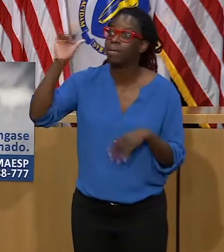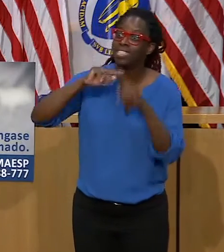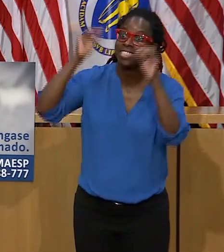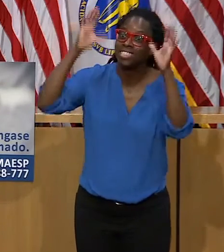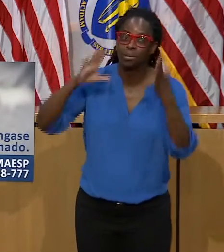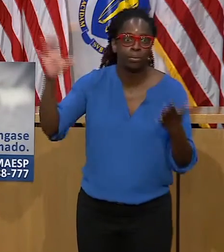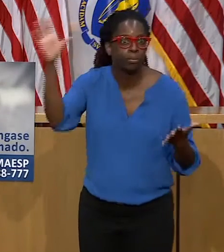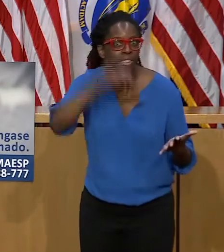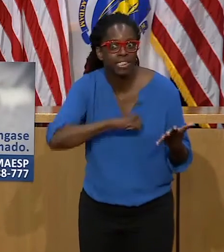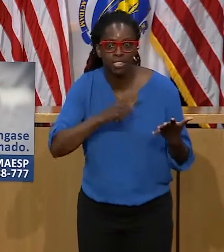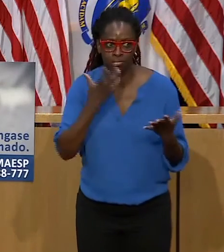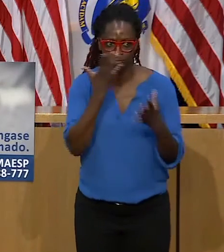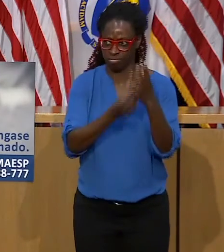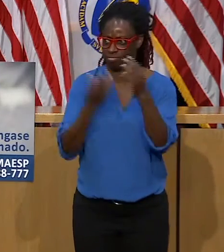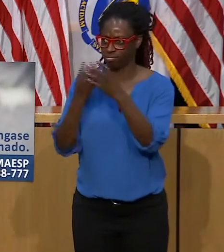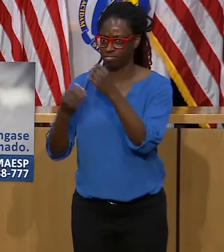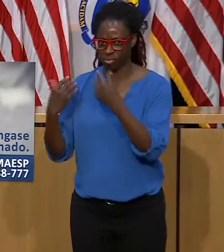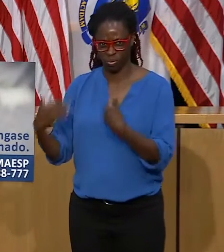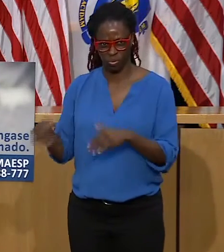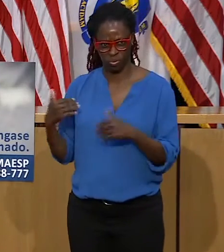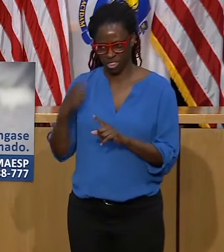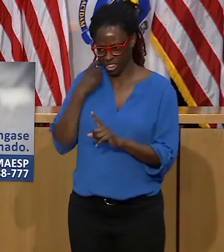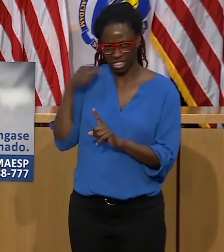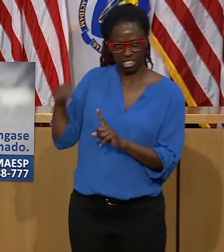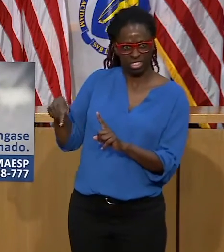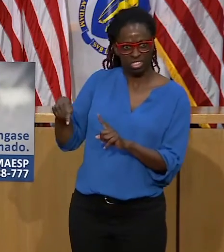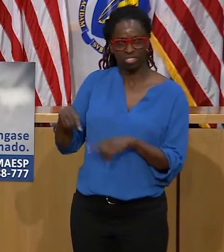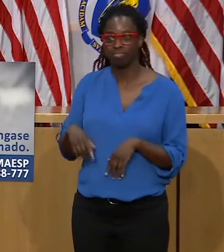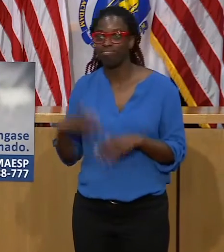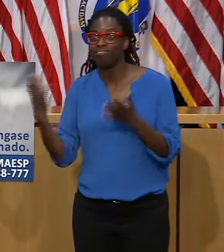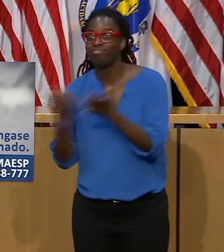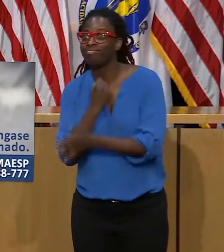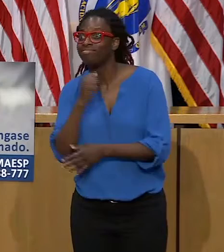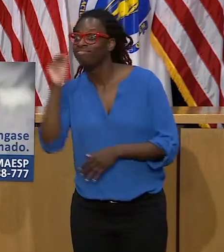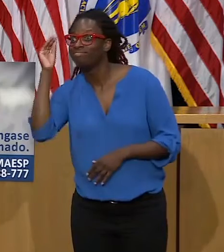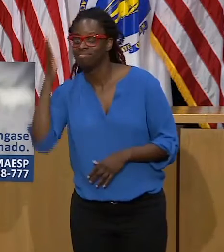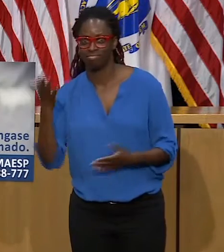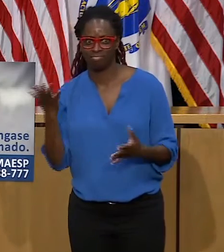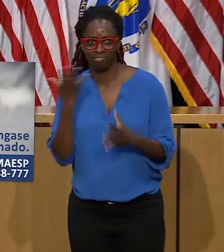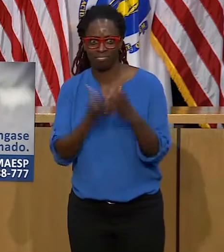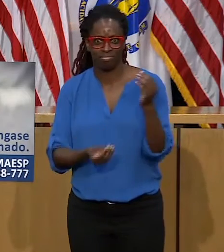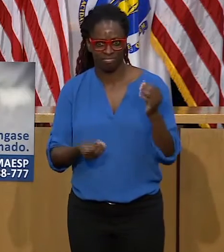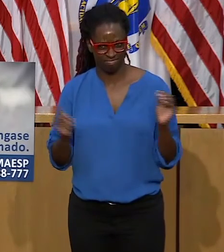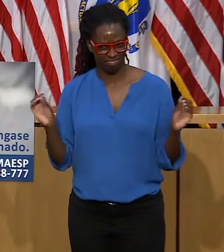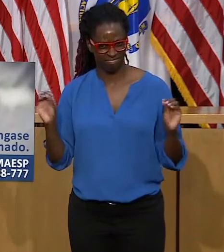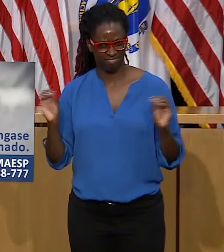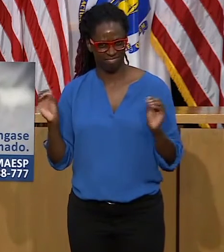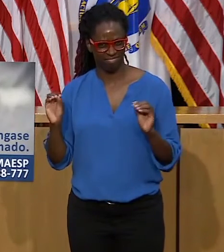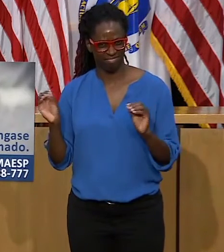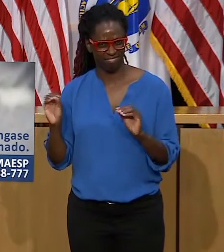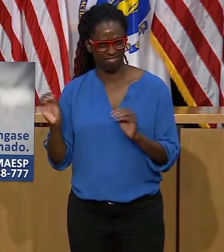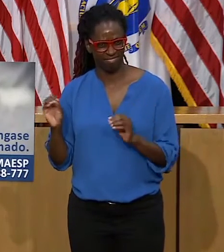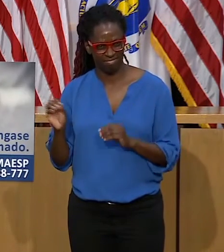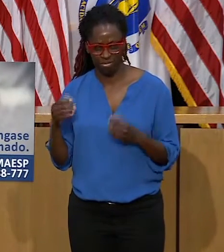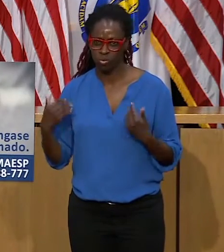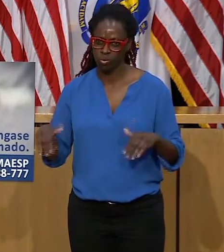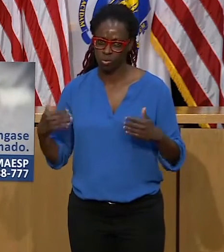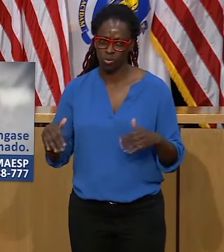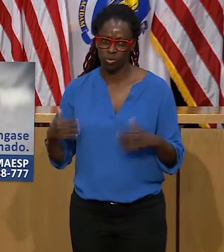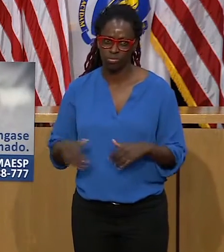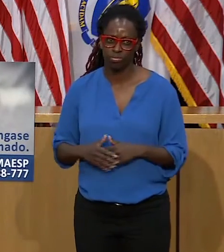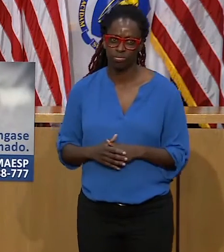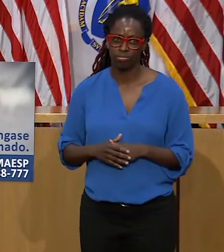teachers at the end of the school year. And as we began to reopen the Commonwealth this month, I think a lot of